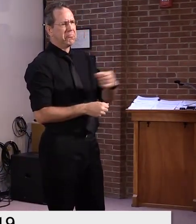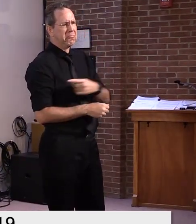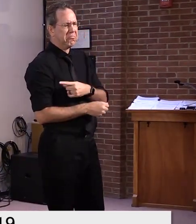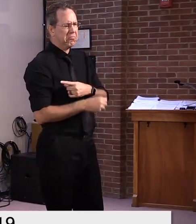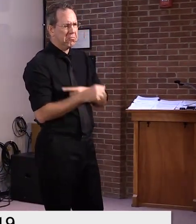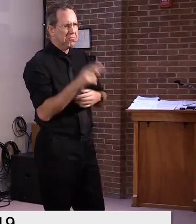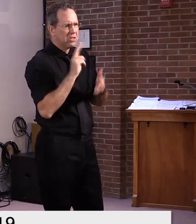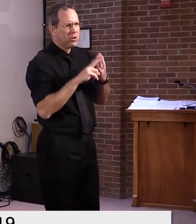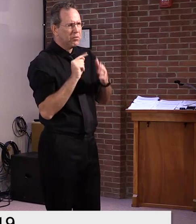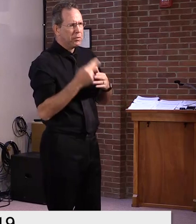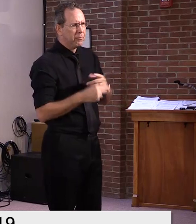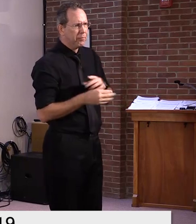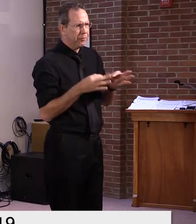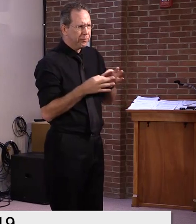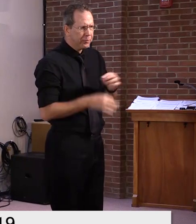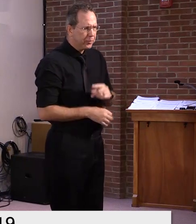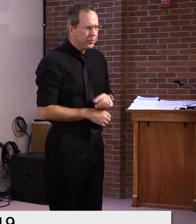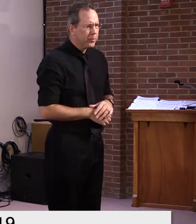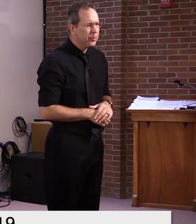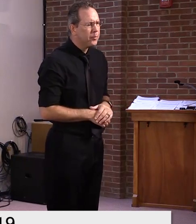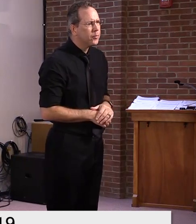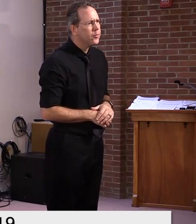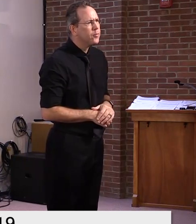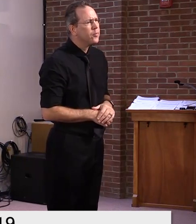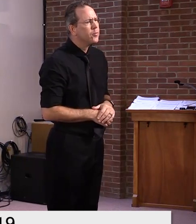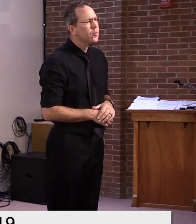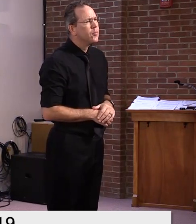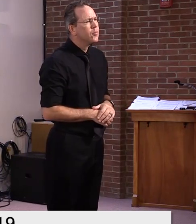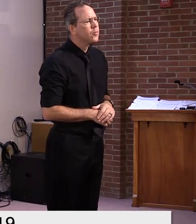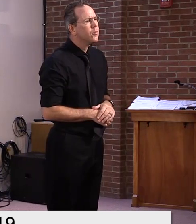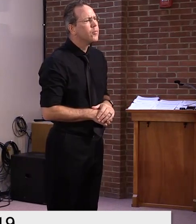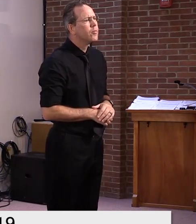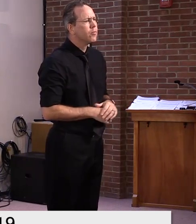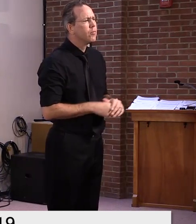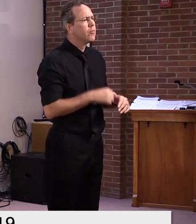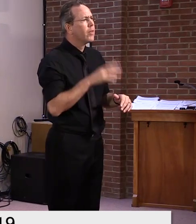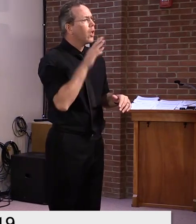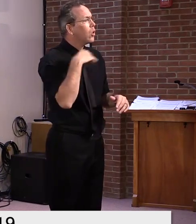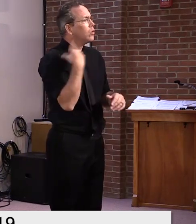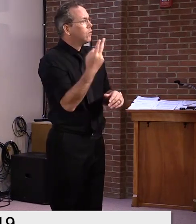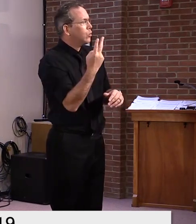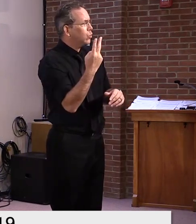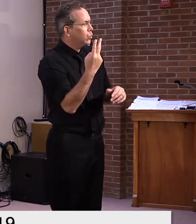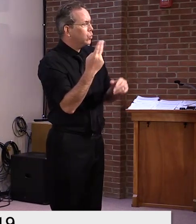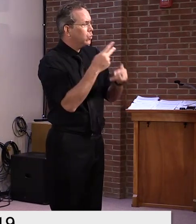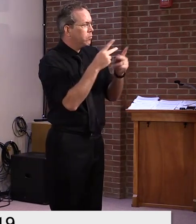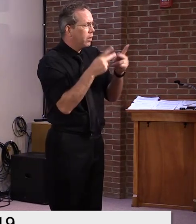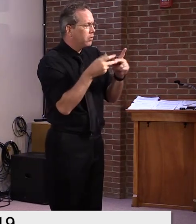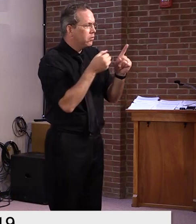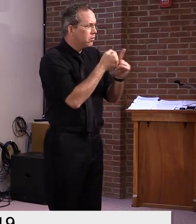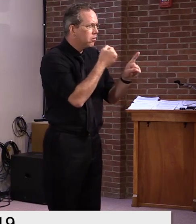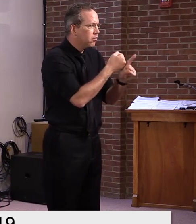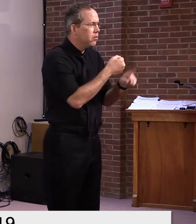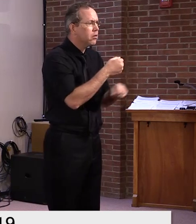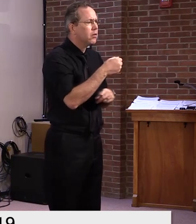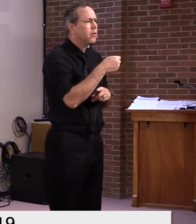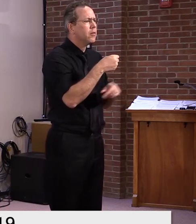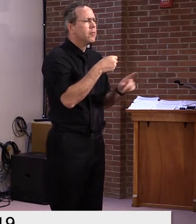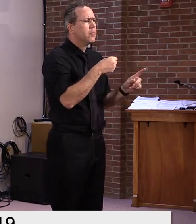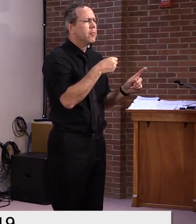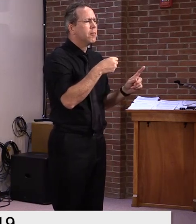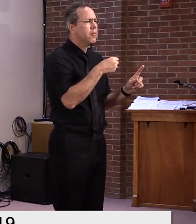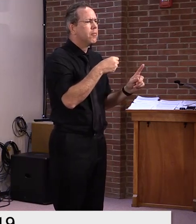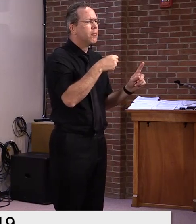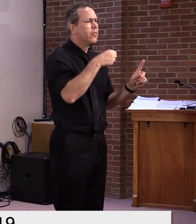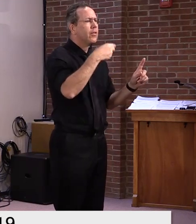I said there were two that we were aware of this morning. One was the Helen Porter that you just mentioned. The other